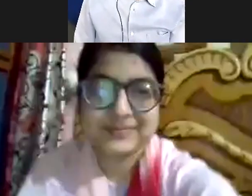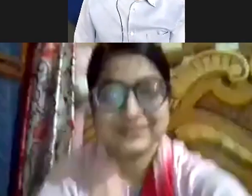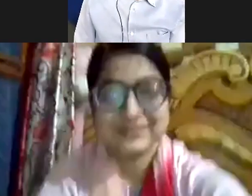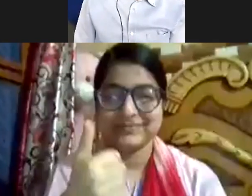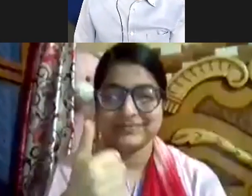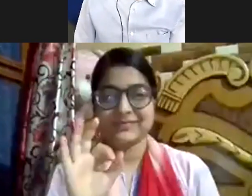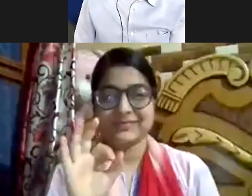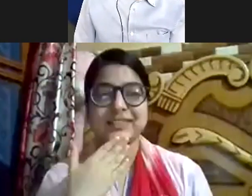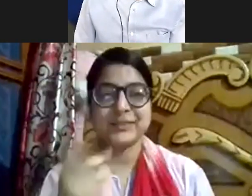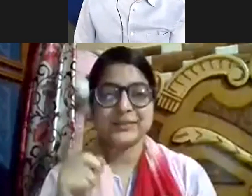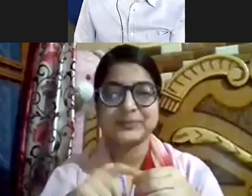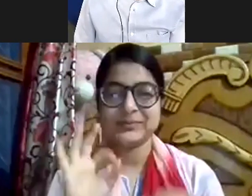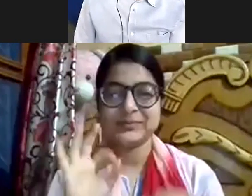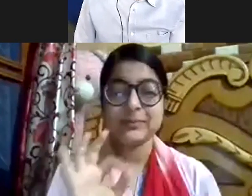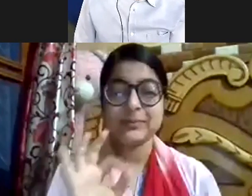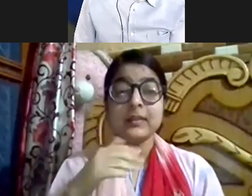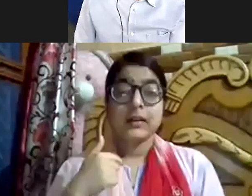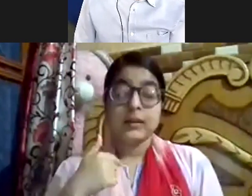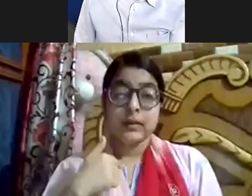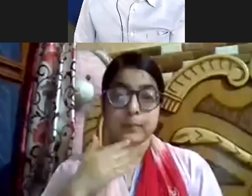Hi, Vishali here.